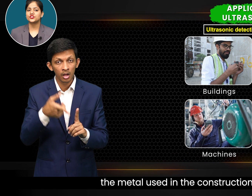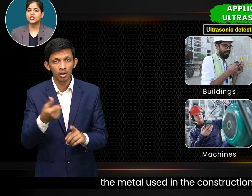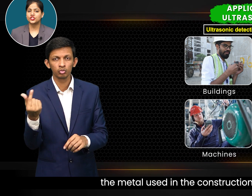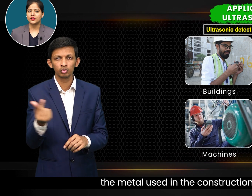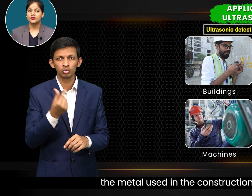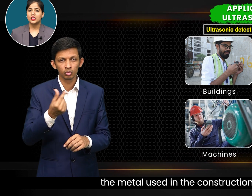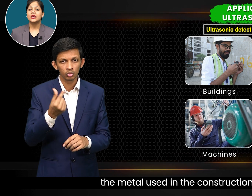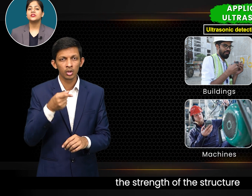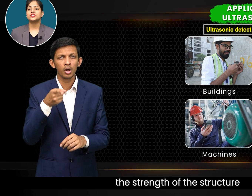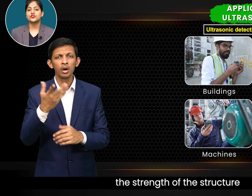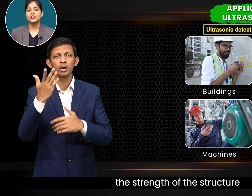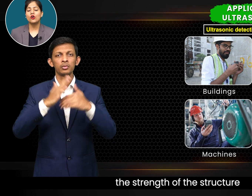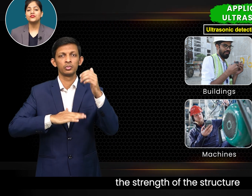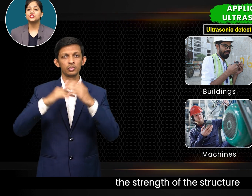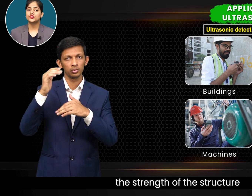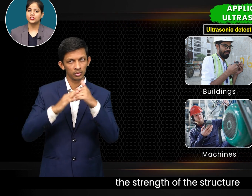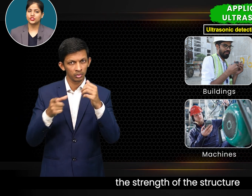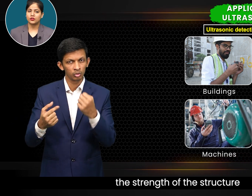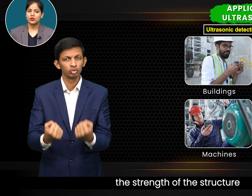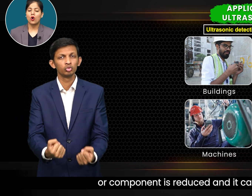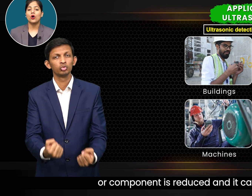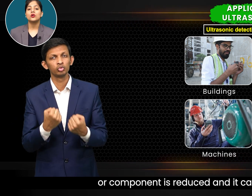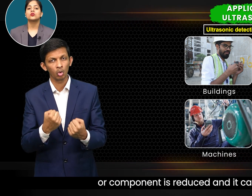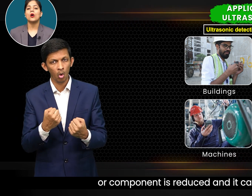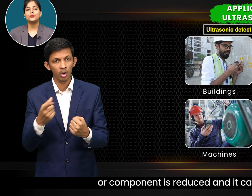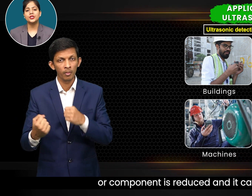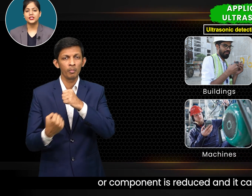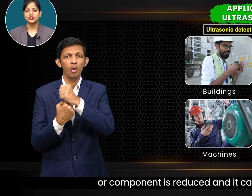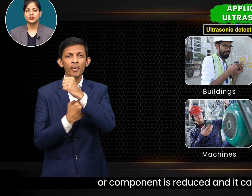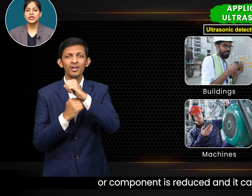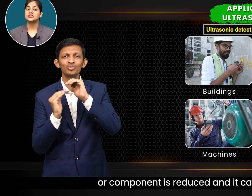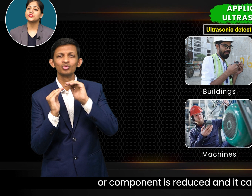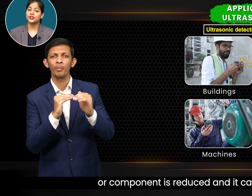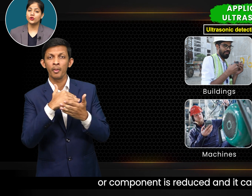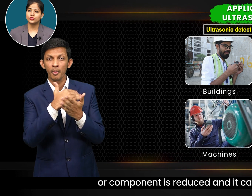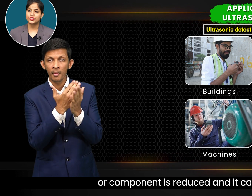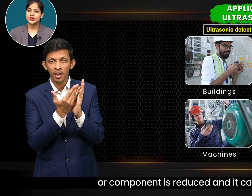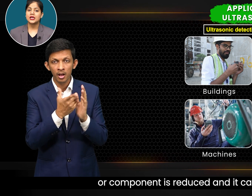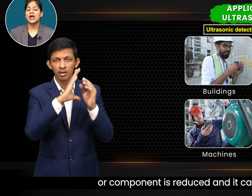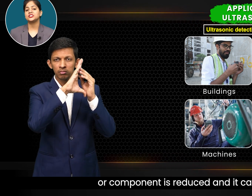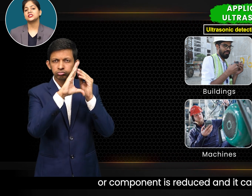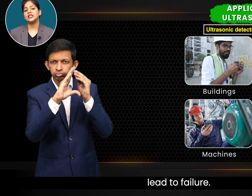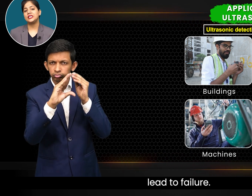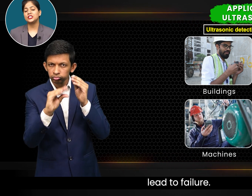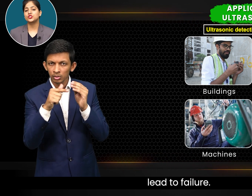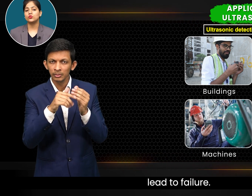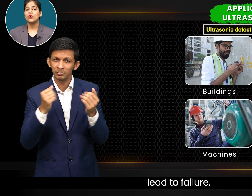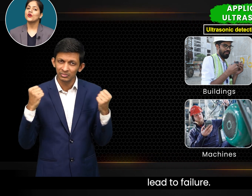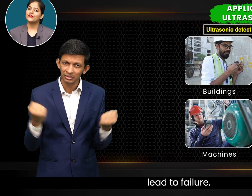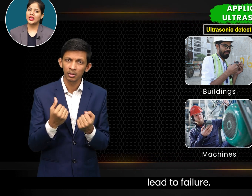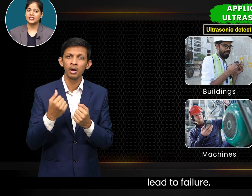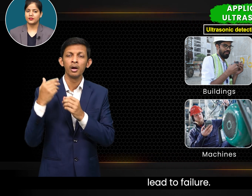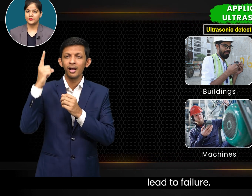the construction, the strength of the structure or component is reduced and it can lead